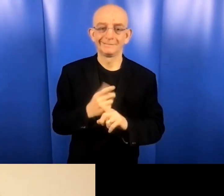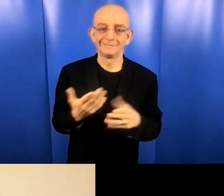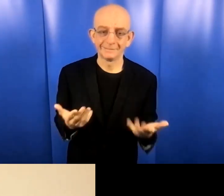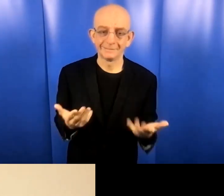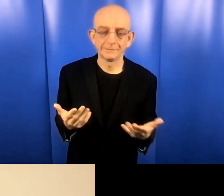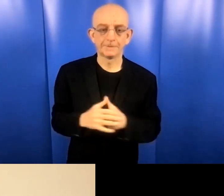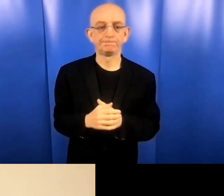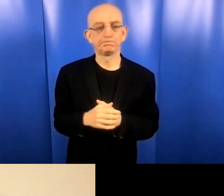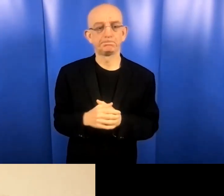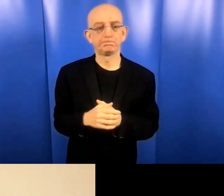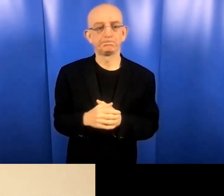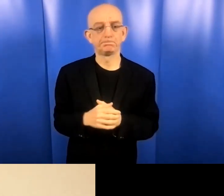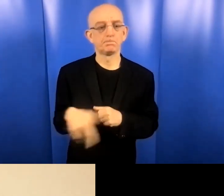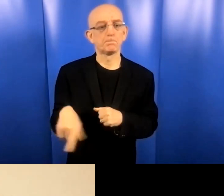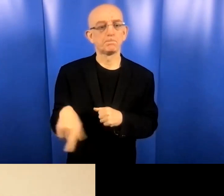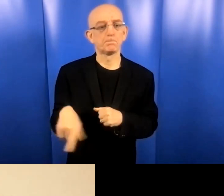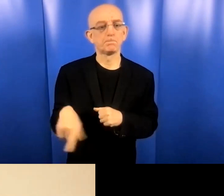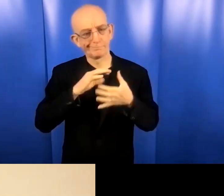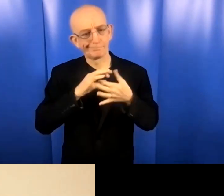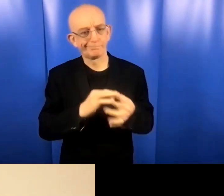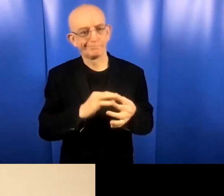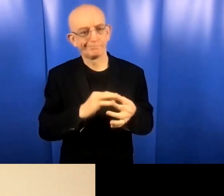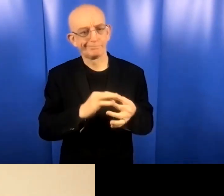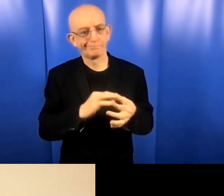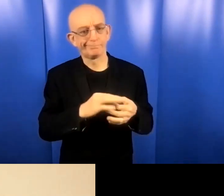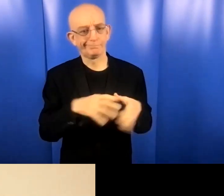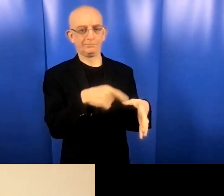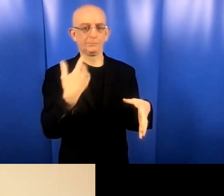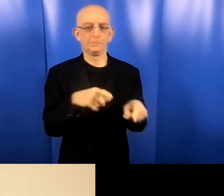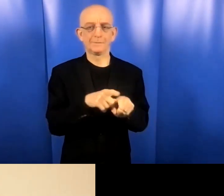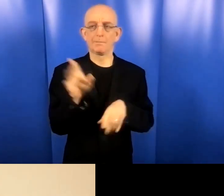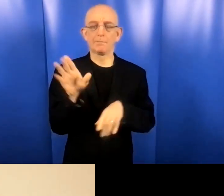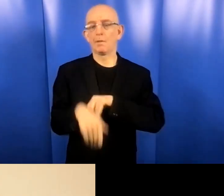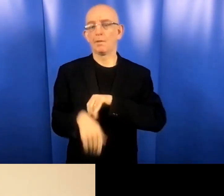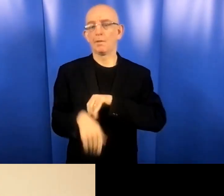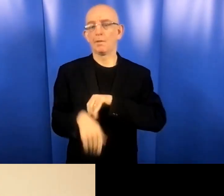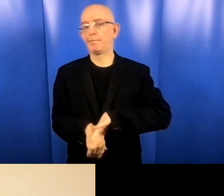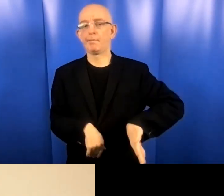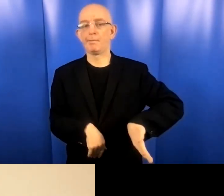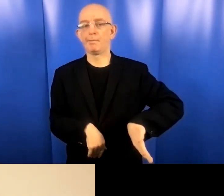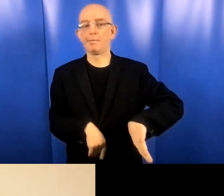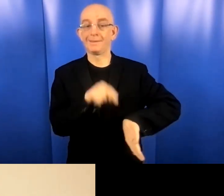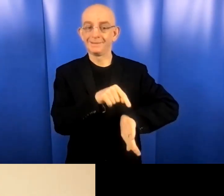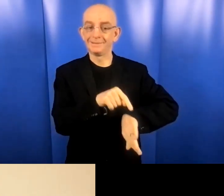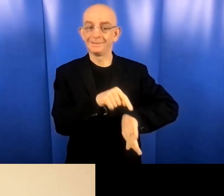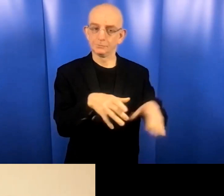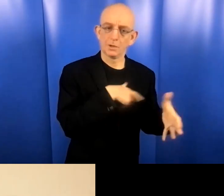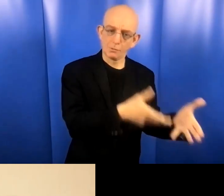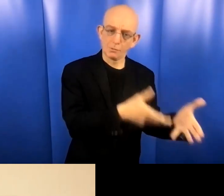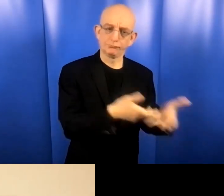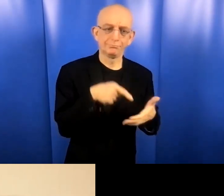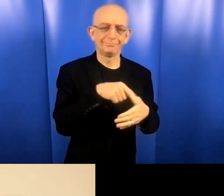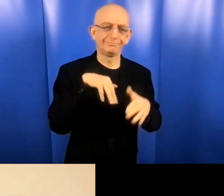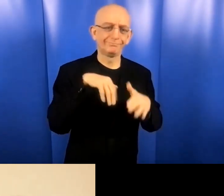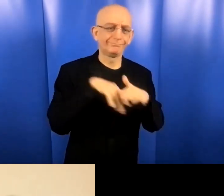underrepresented groups at the grassroots level and national level, and also at the global level. And when we talk about how do we work